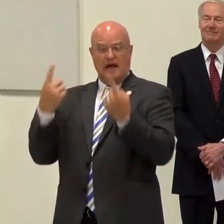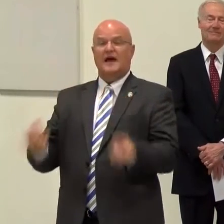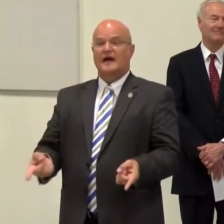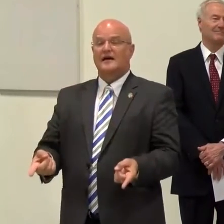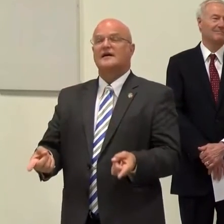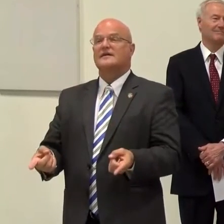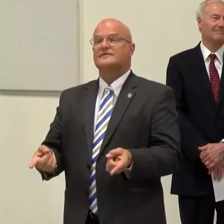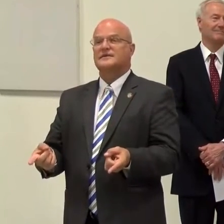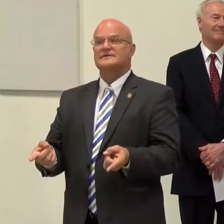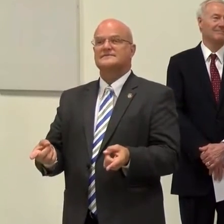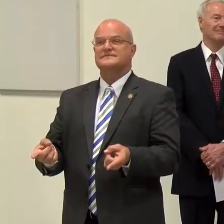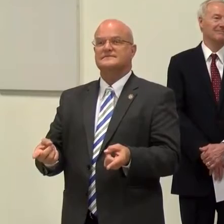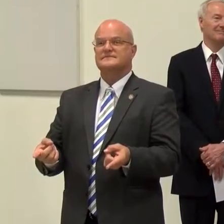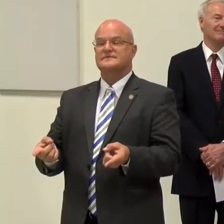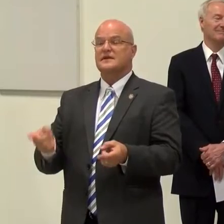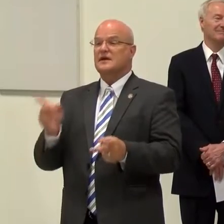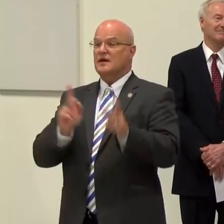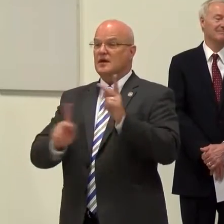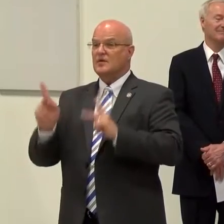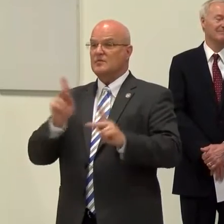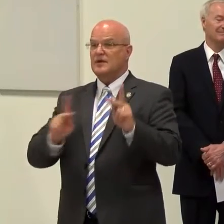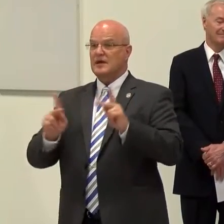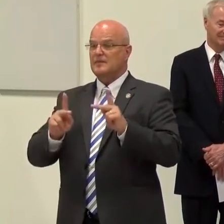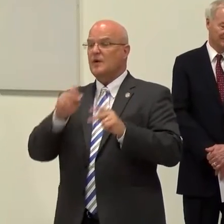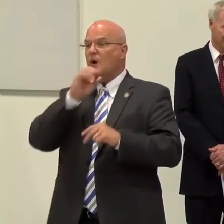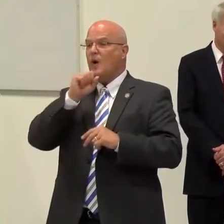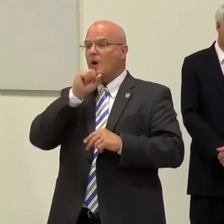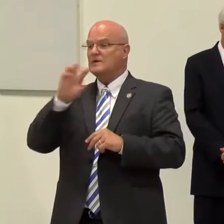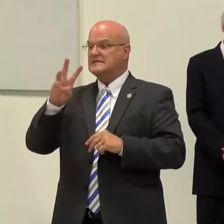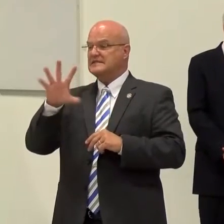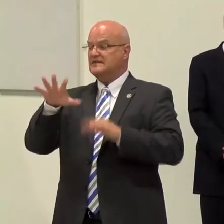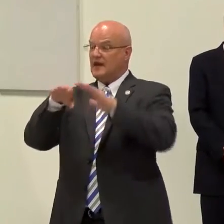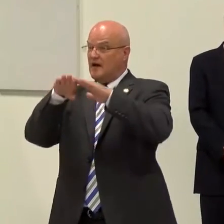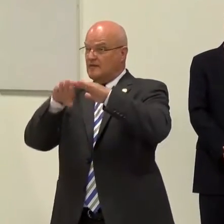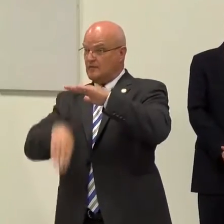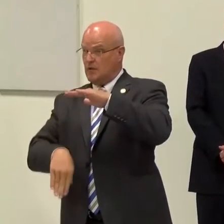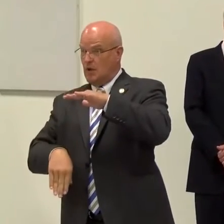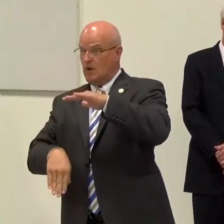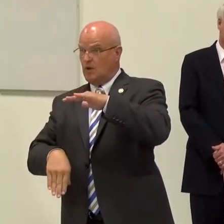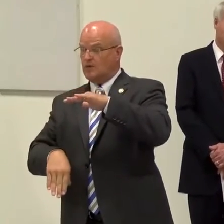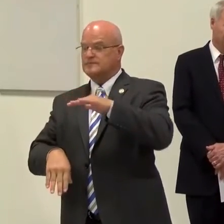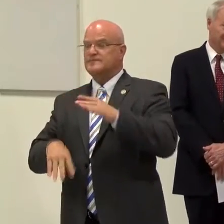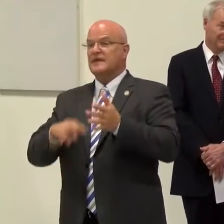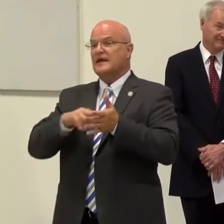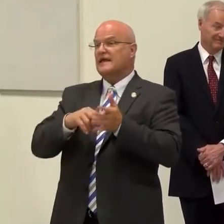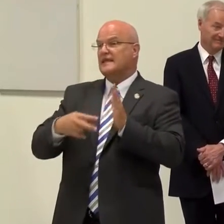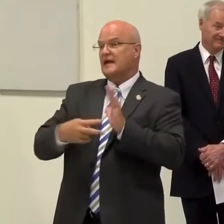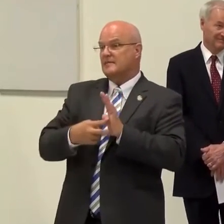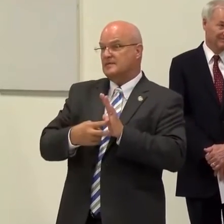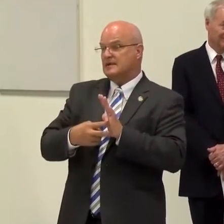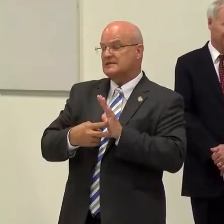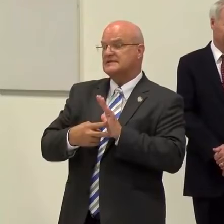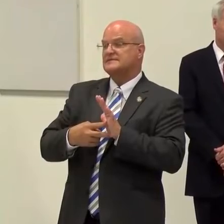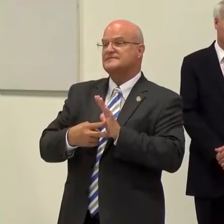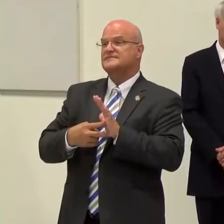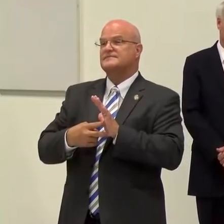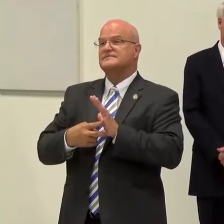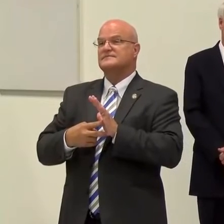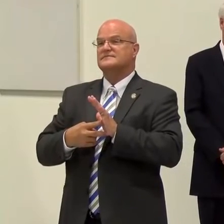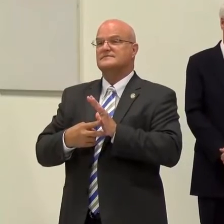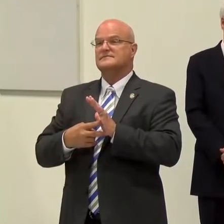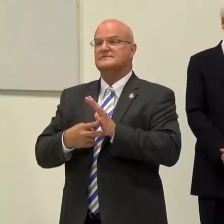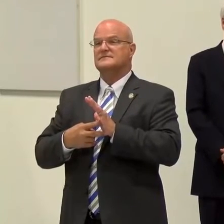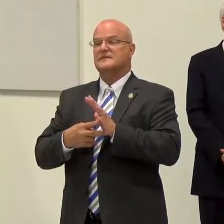de 65 años de edad. people below 65 years old, Y eso quiere decir que han protegido and that means a su población